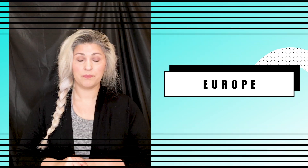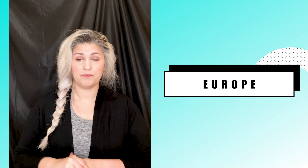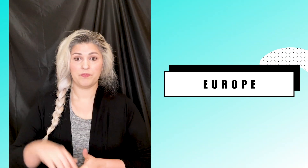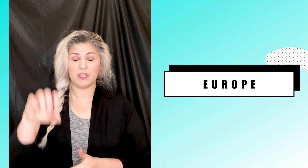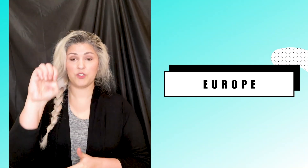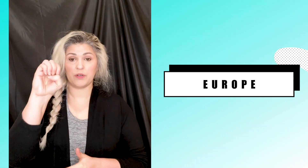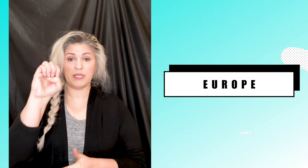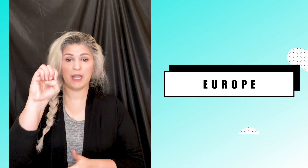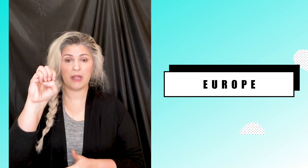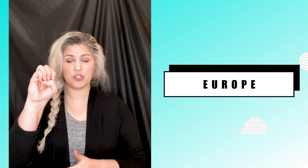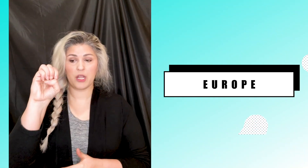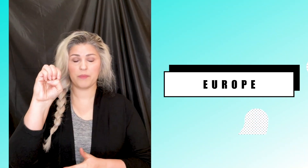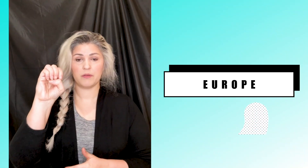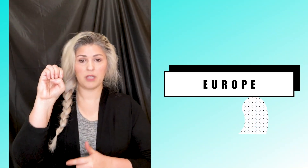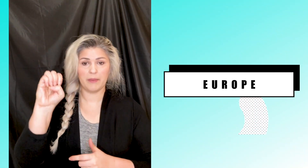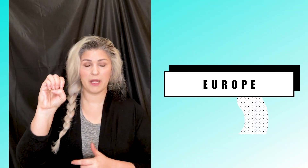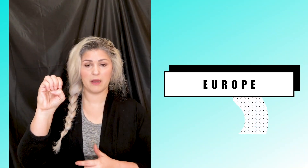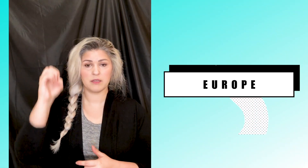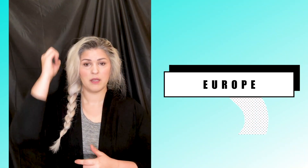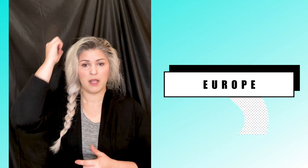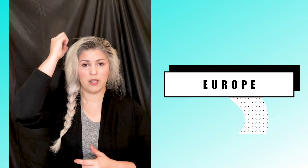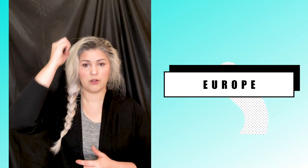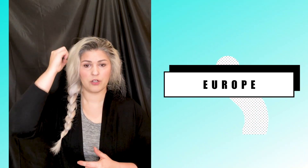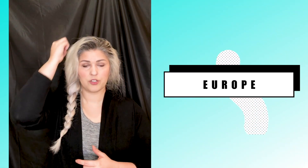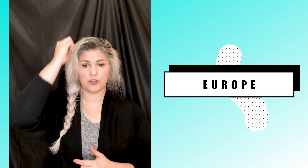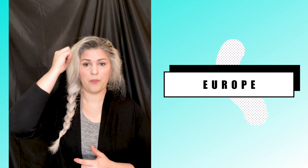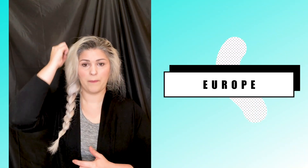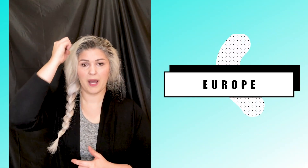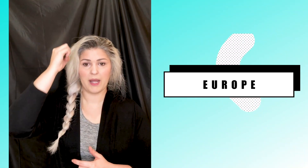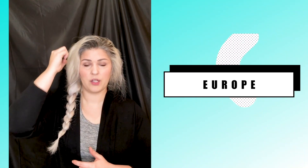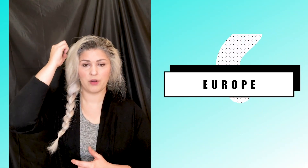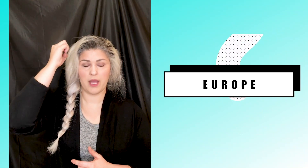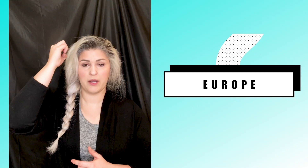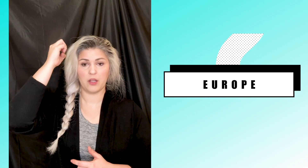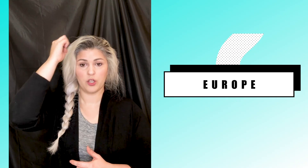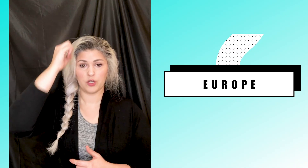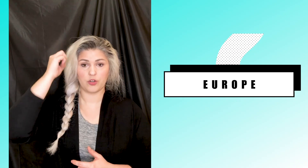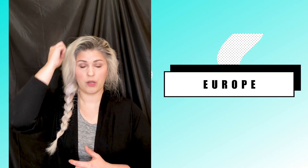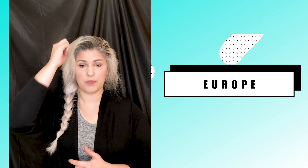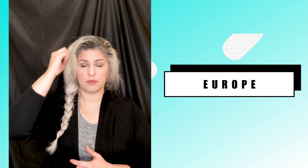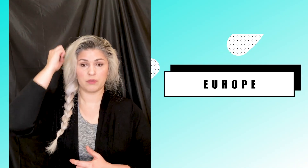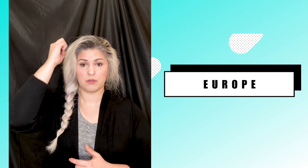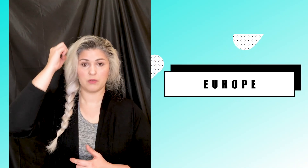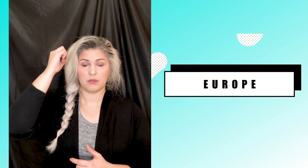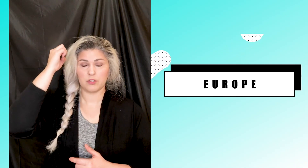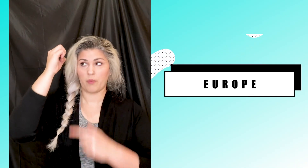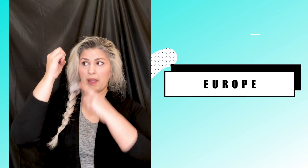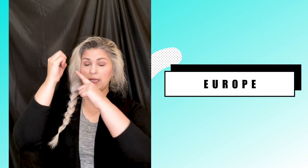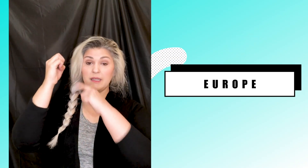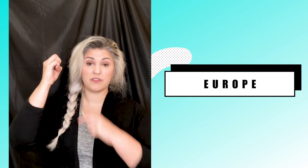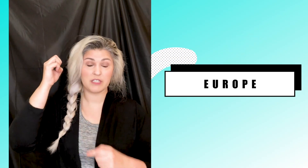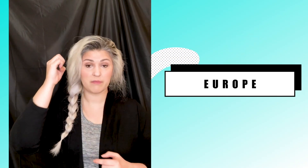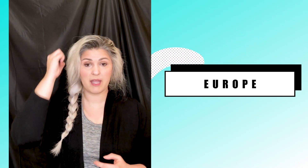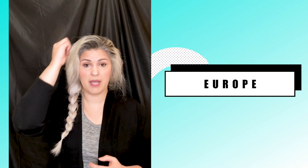Europe is your E hand shape, dominant hand, and you're going to circle by your head. Europe. So